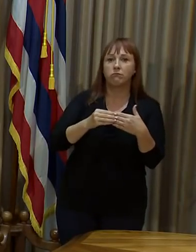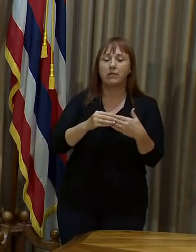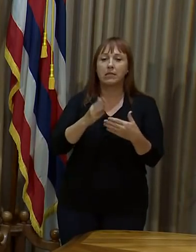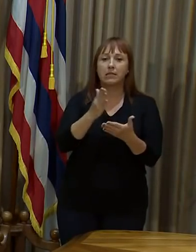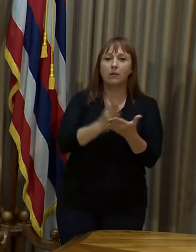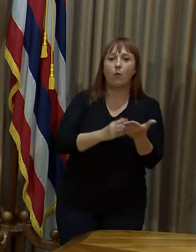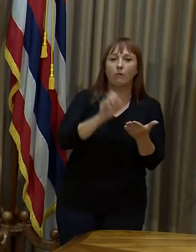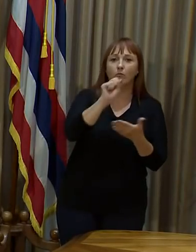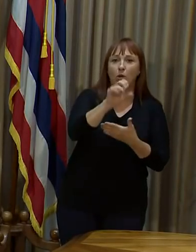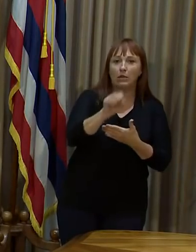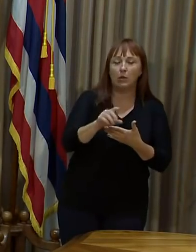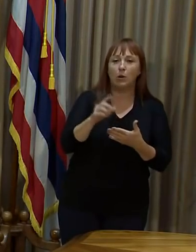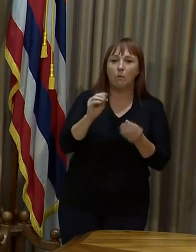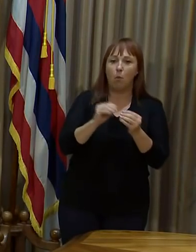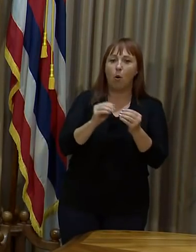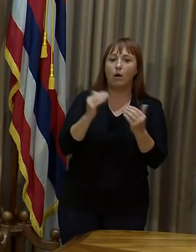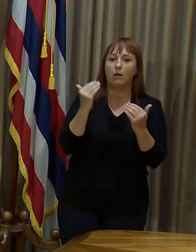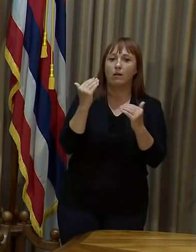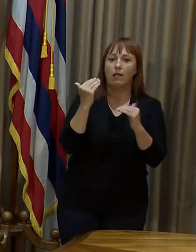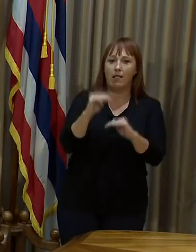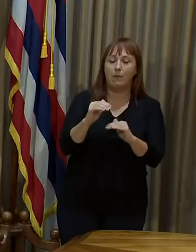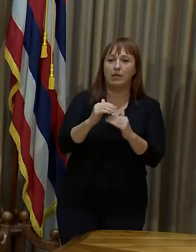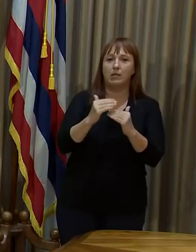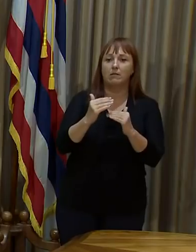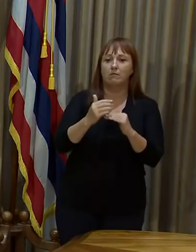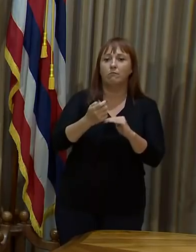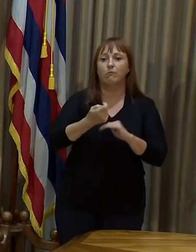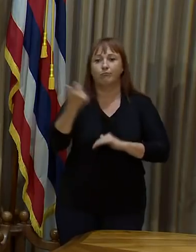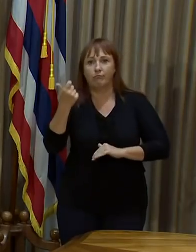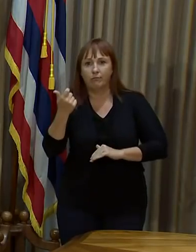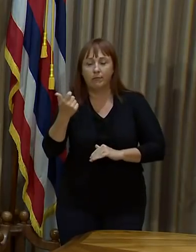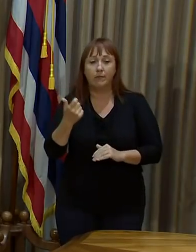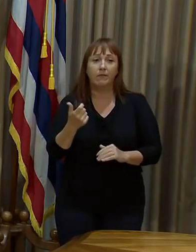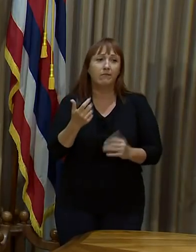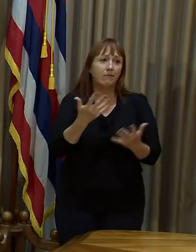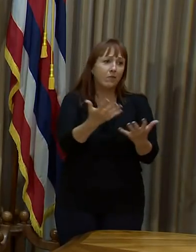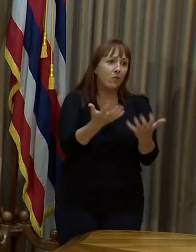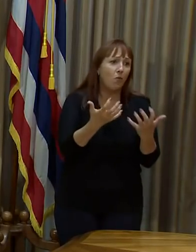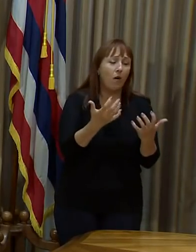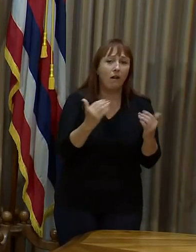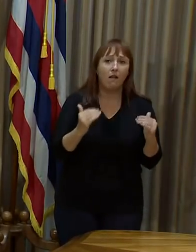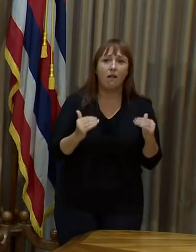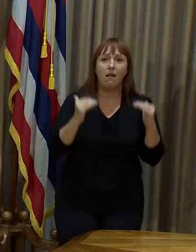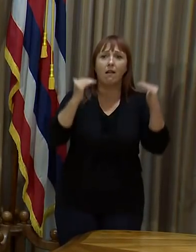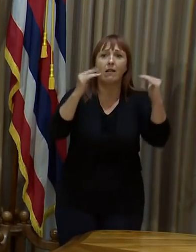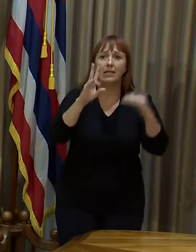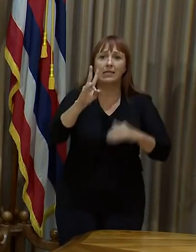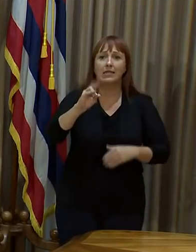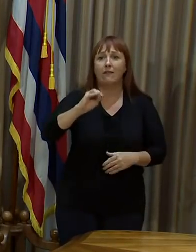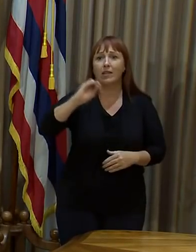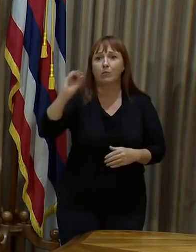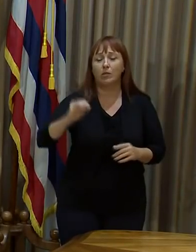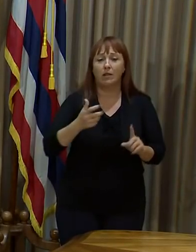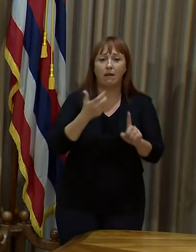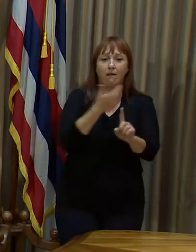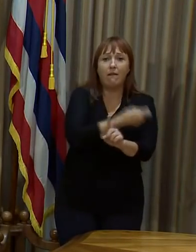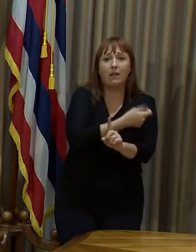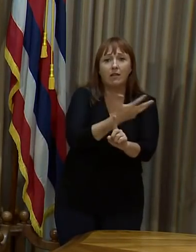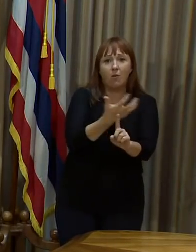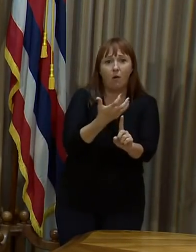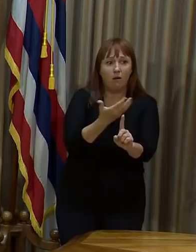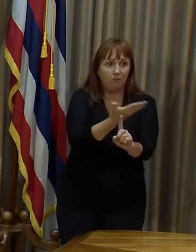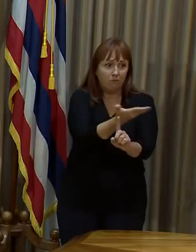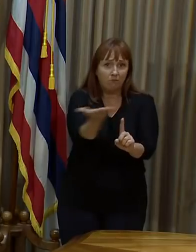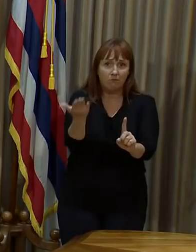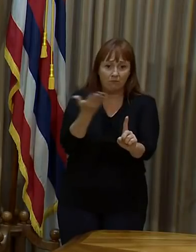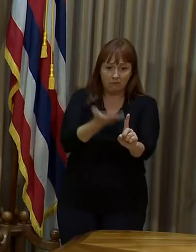about. Really want to encourage everyone to help us get to 70% vaccinated. You know, if you have friends or family that